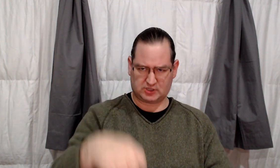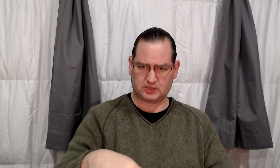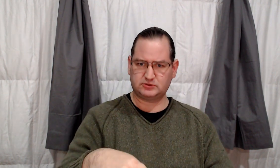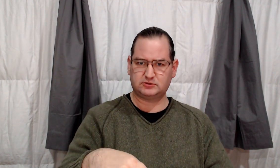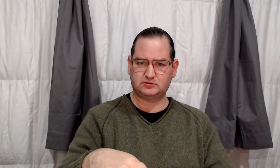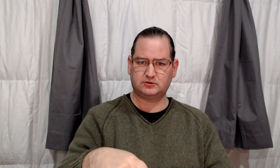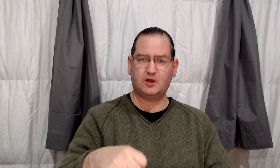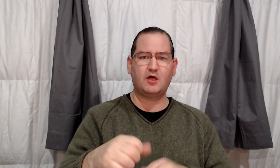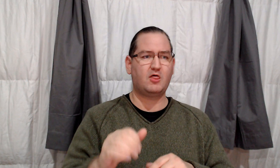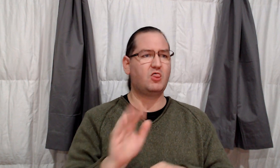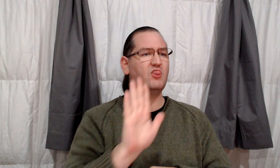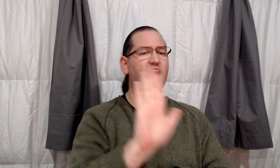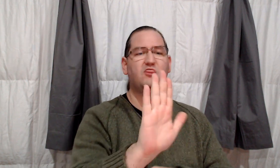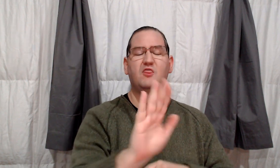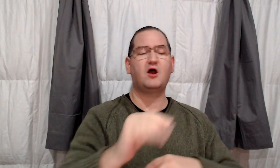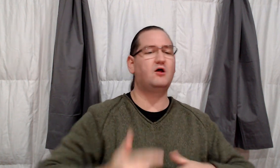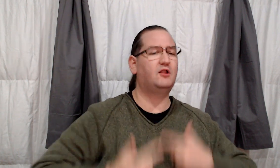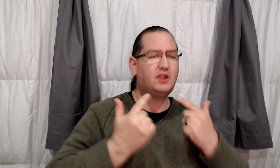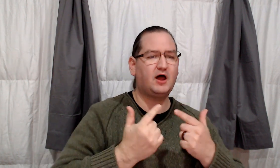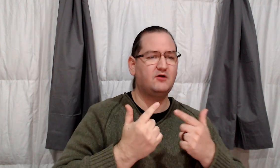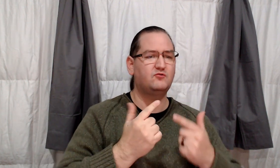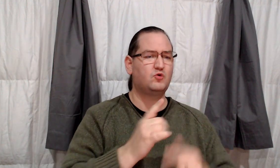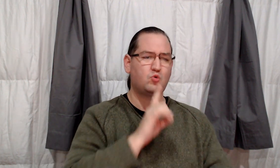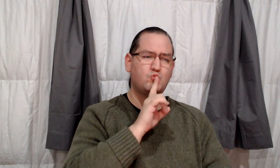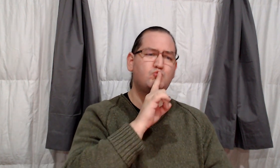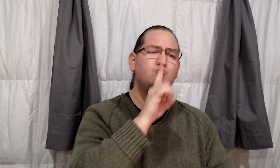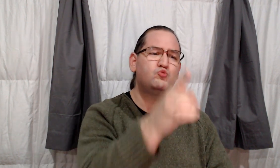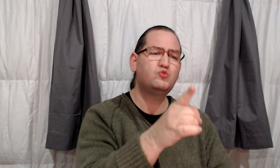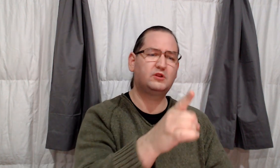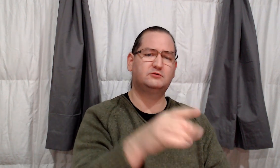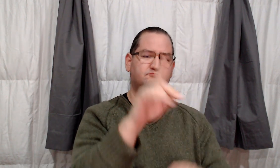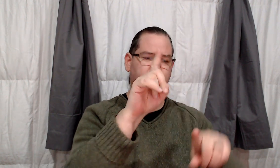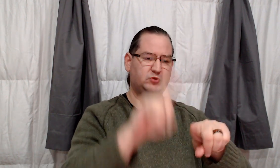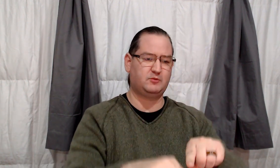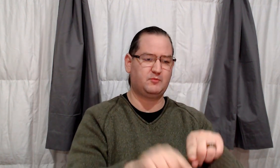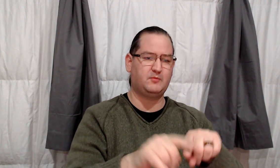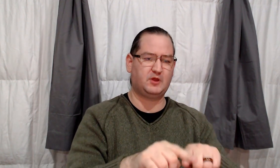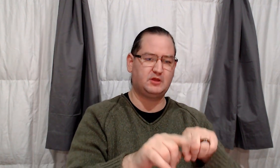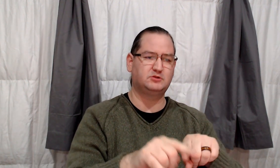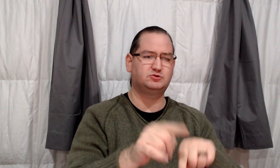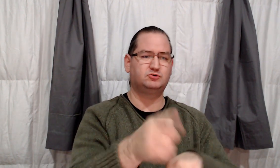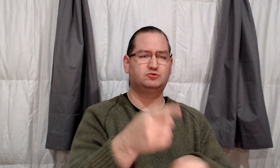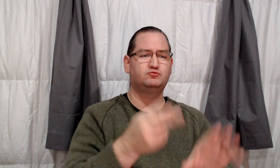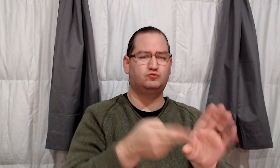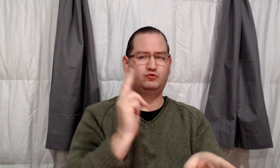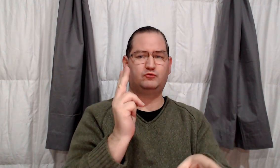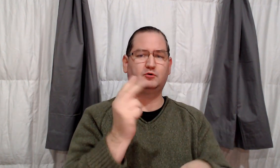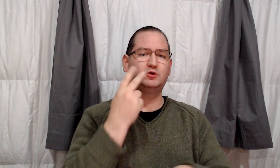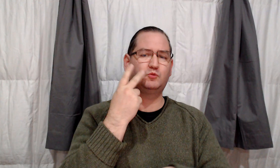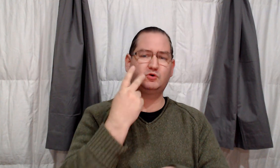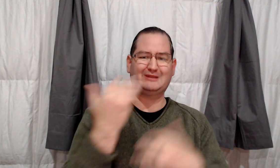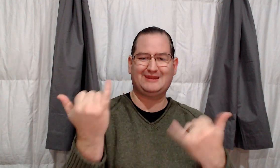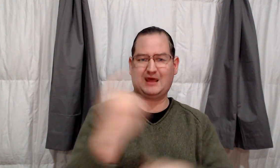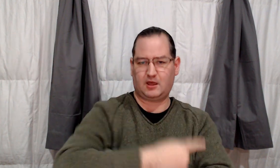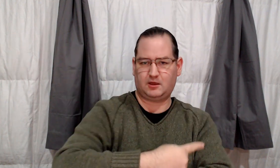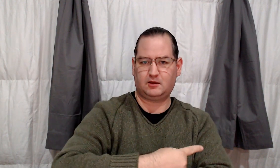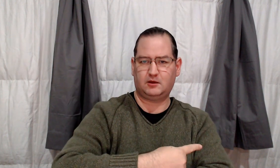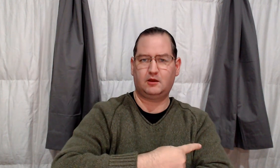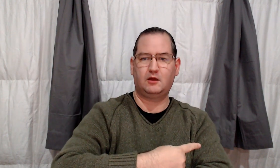absolutely depends upon you quitting today. Because if you can imagine for one moment how you'd be without